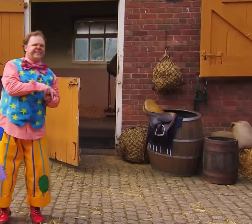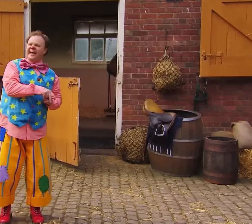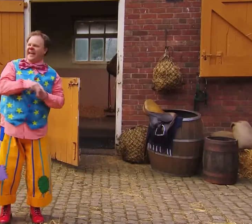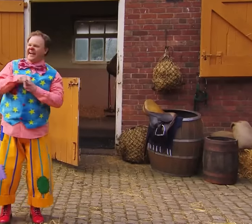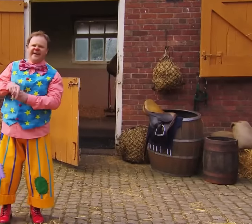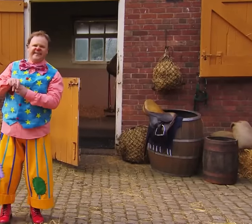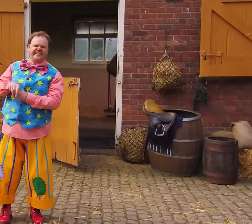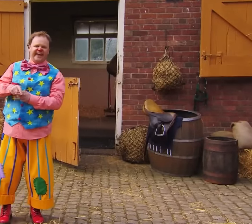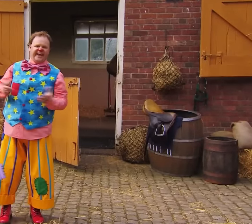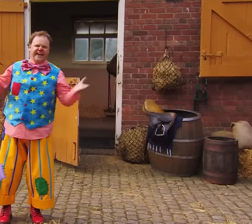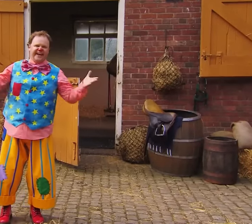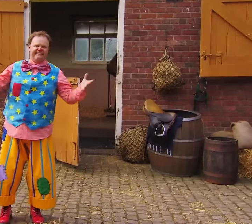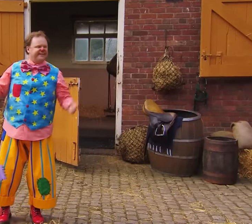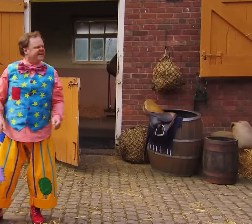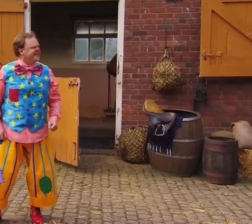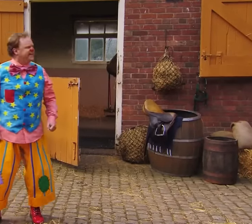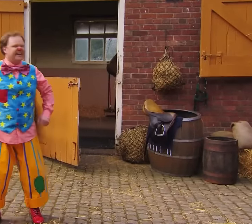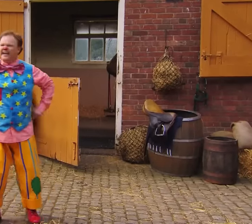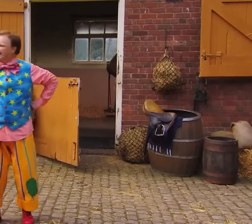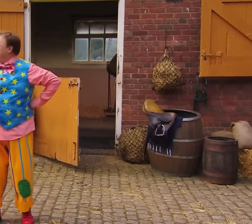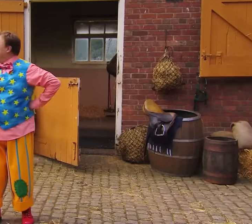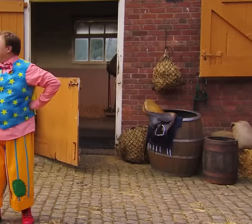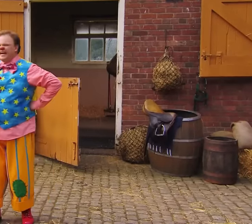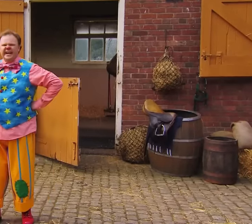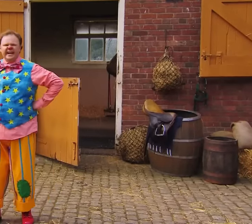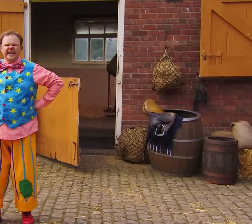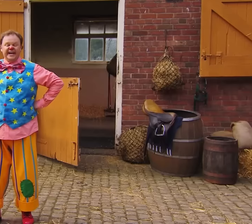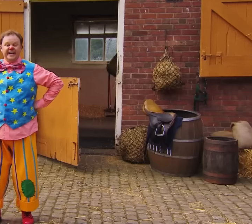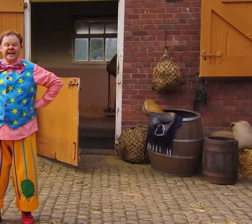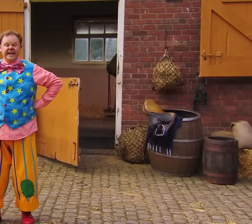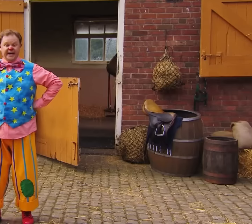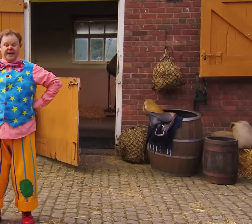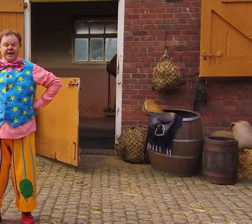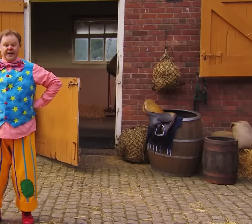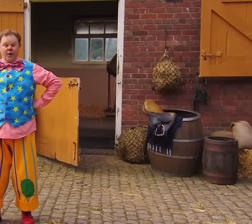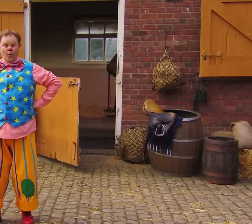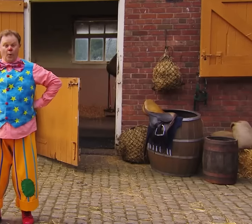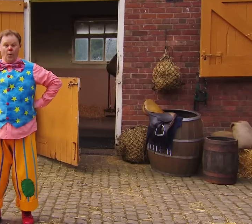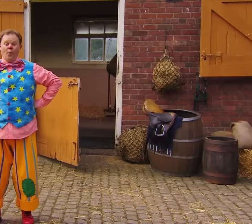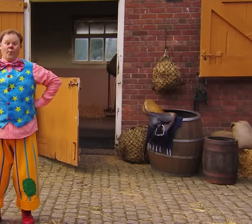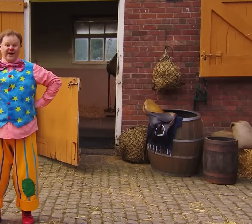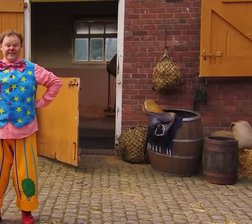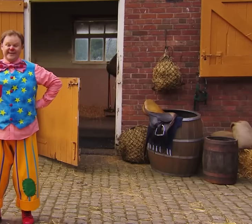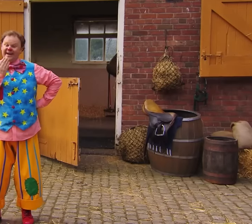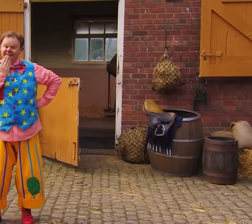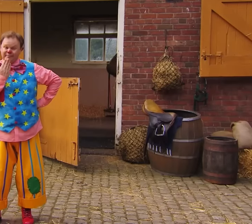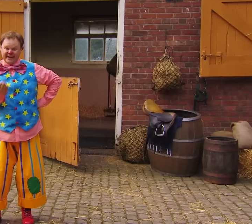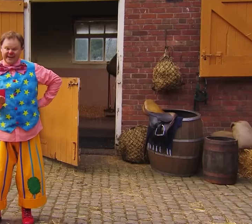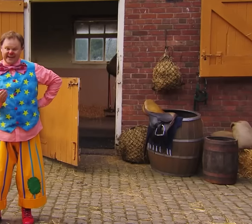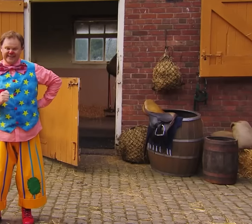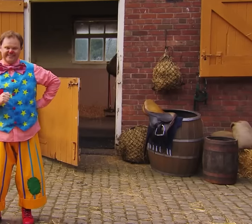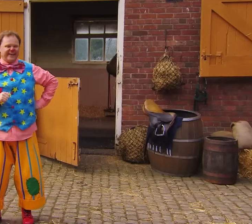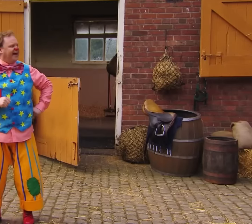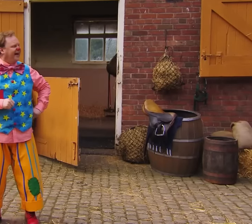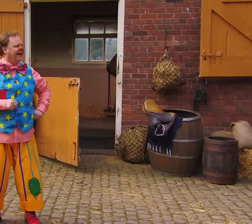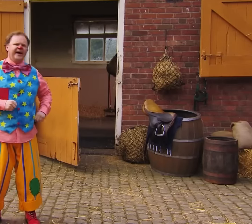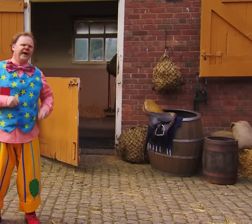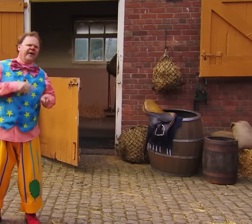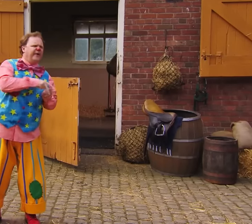Horsey, horsey! Shall we shout if we see a horsey, Mr. Tumble? Ooh, yes, please.